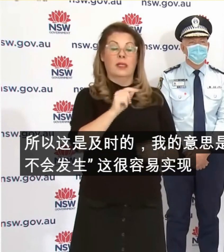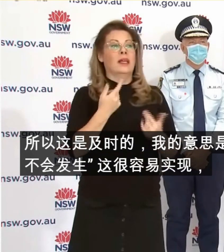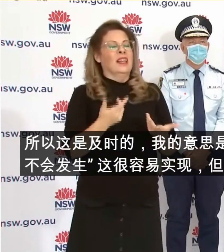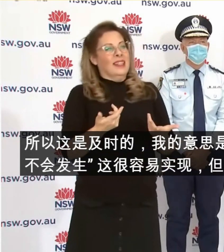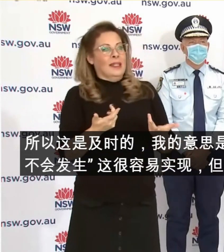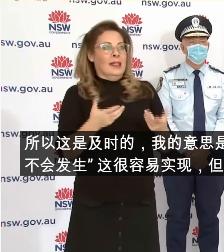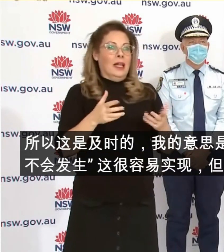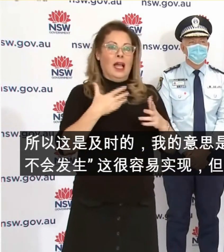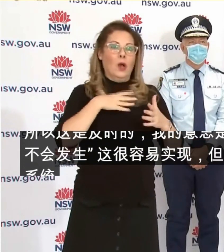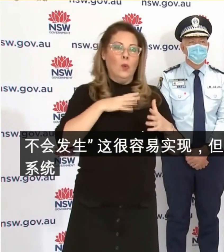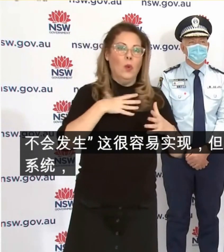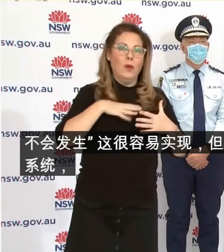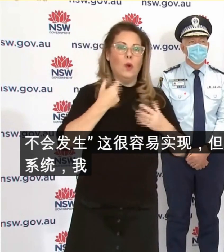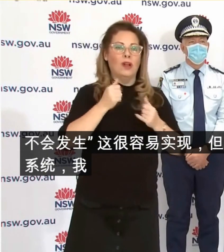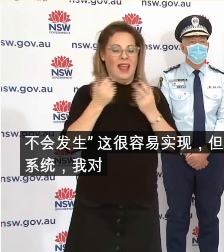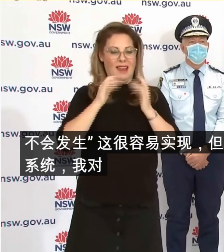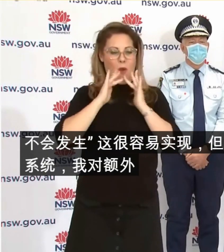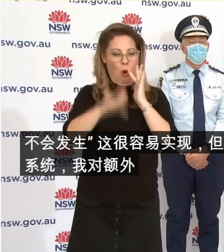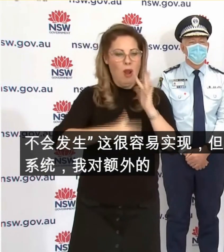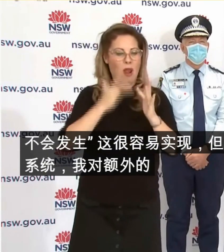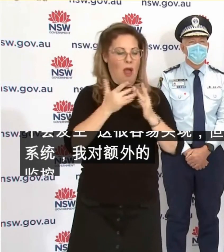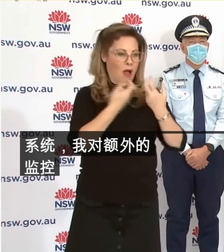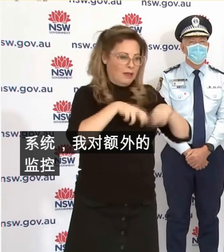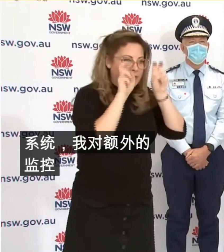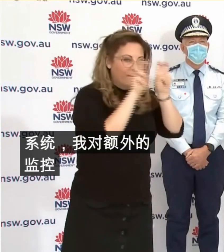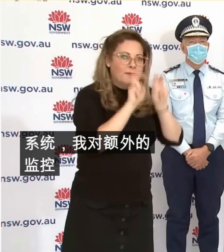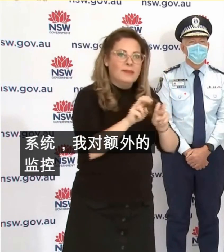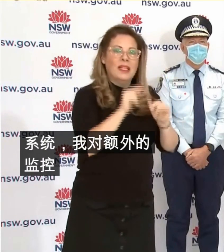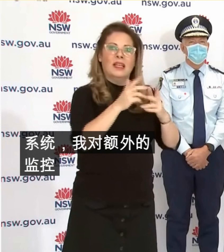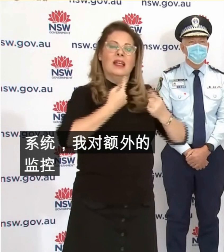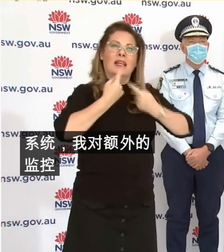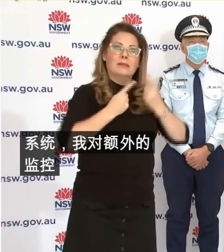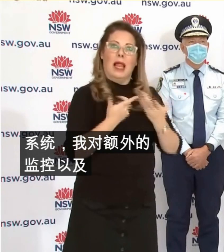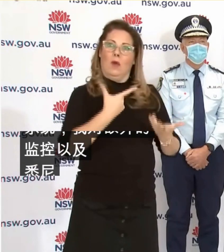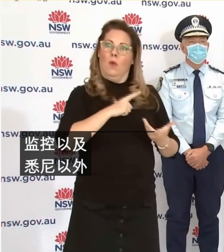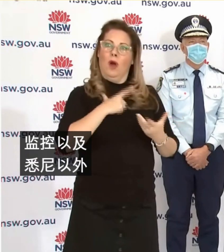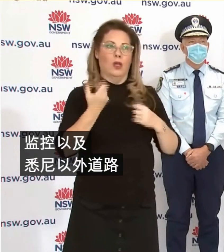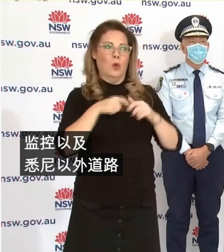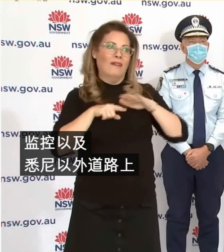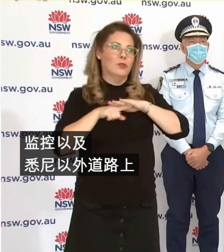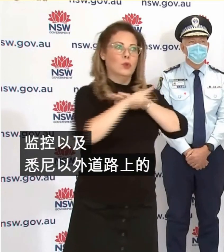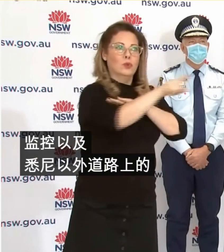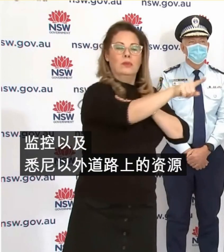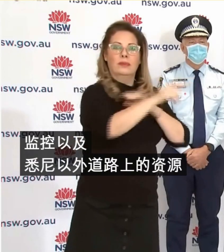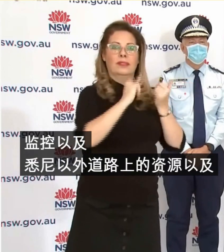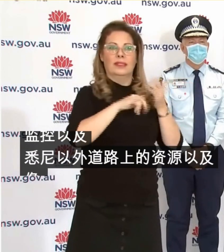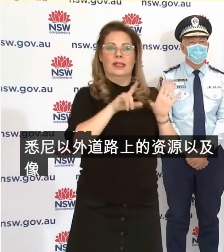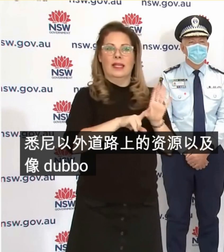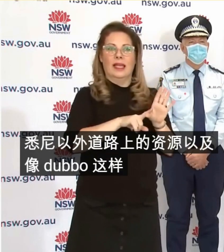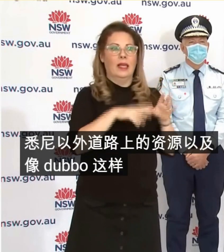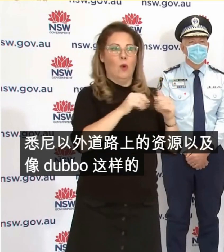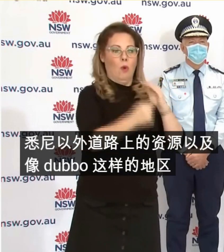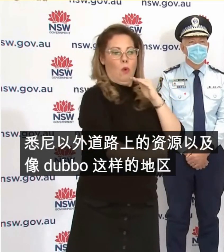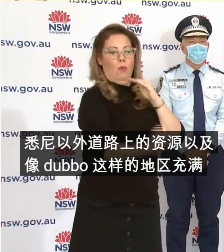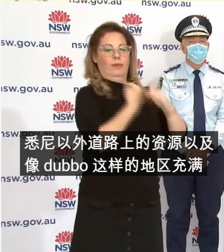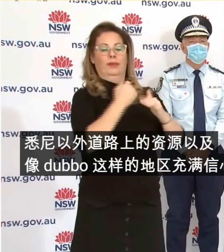don't come about easy, but it's a system that I'm confident, with the extra surveillance also and the resources on the roads outside of Sydney and